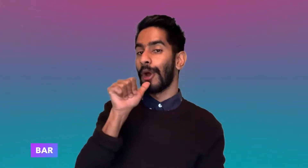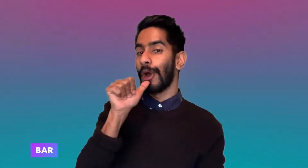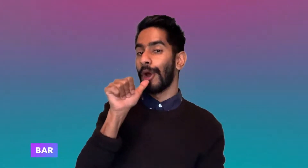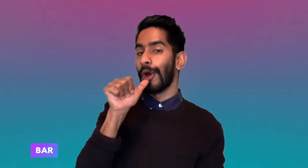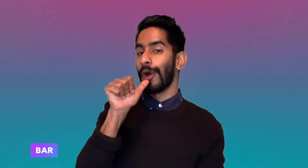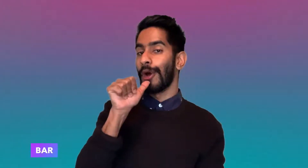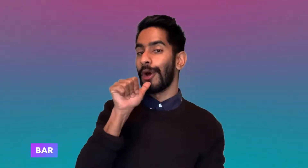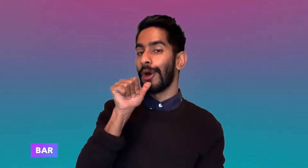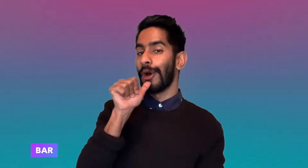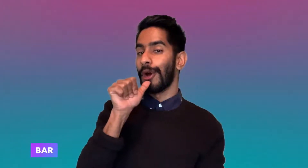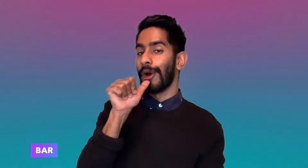Bar.